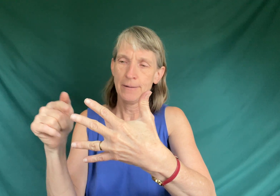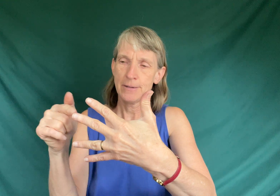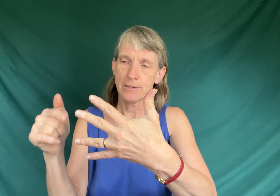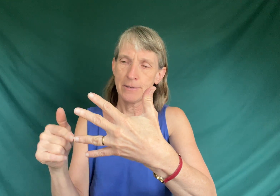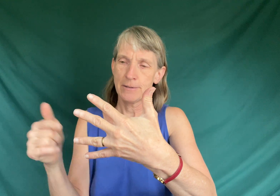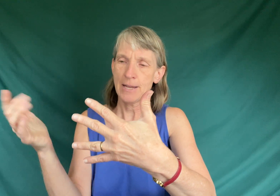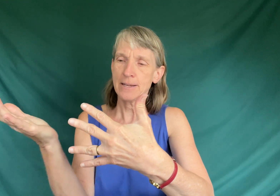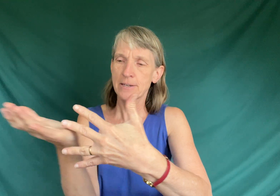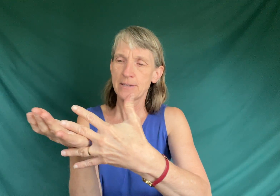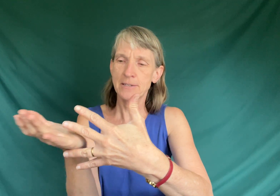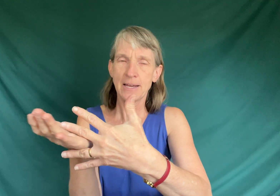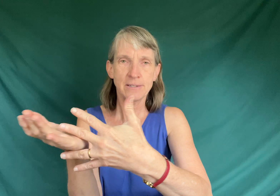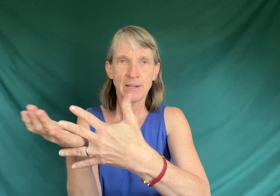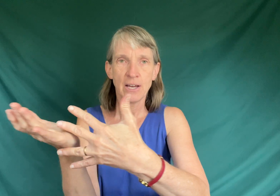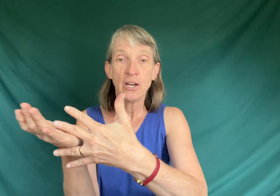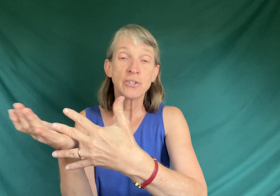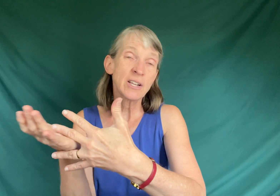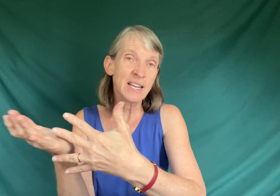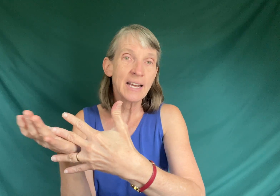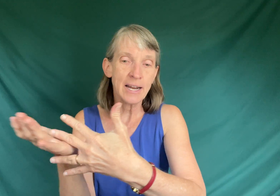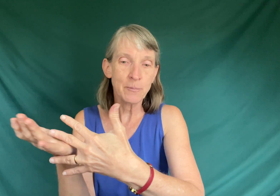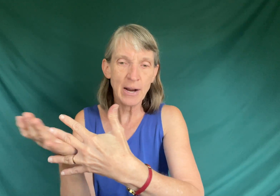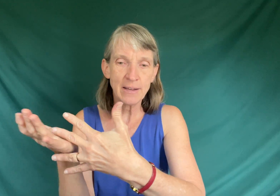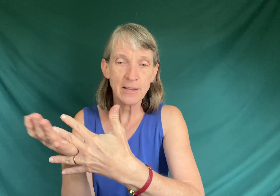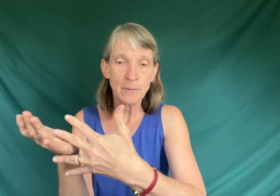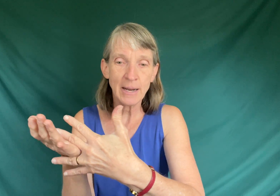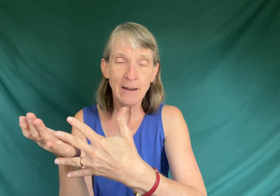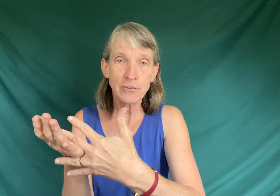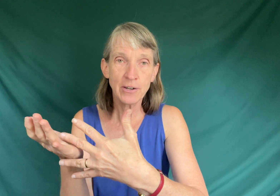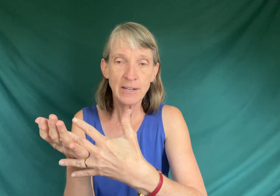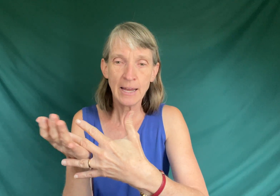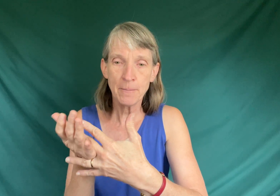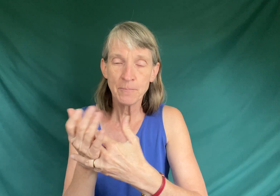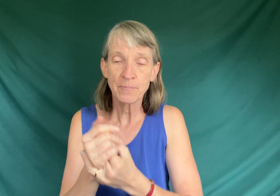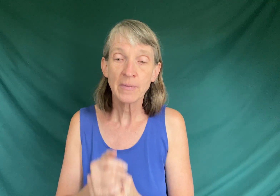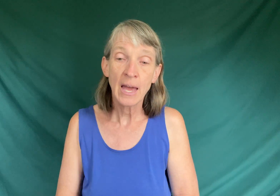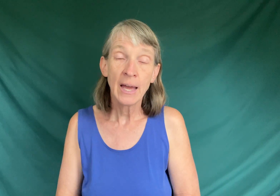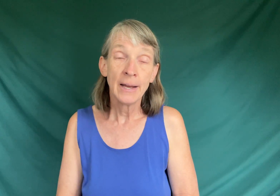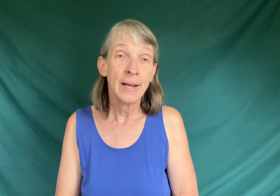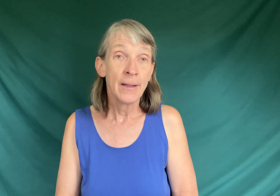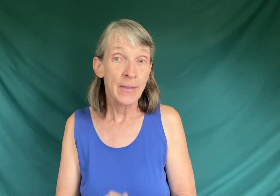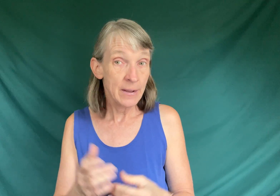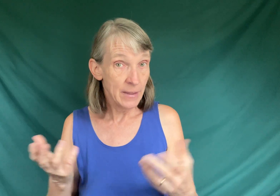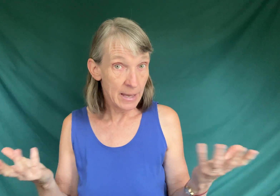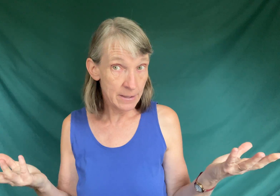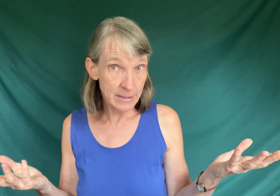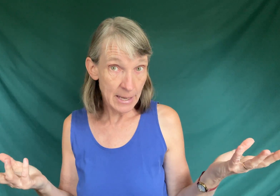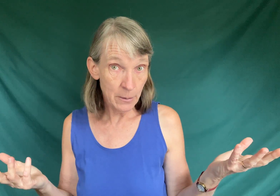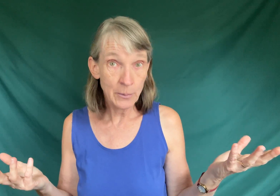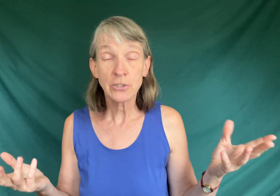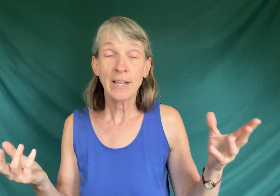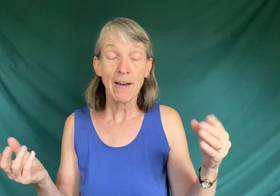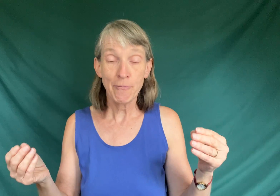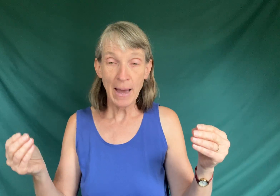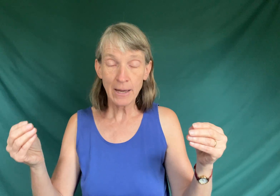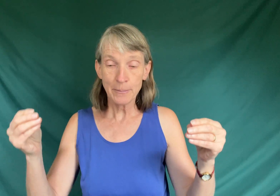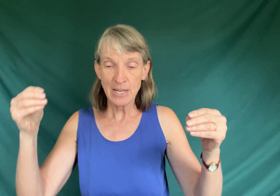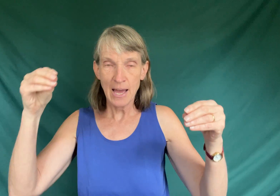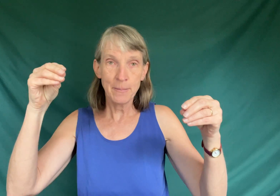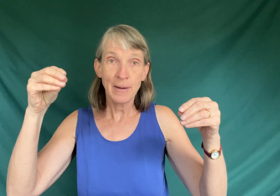this task and this task. So that's any kind of break that you might have during the day. Then at the end of the day, we usually have pack up time. And